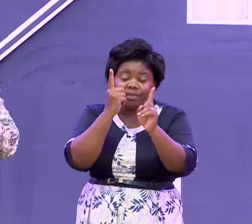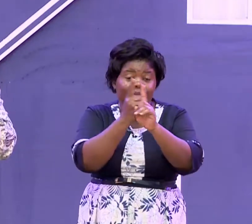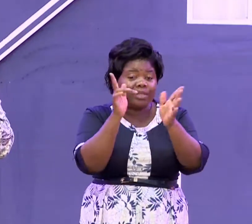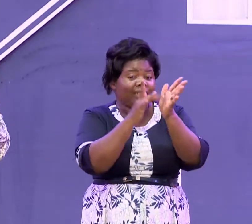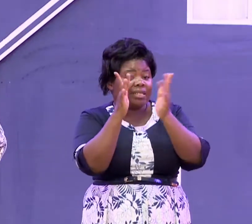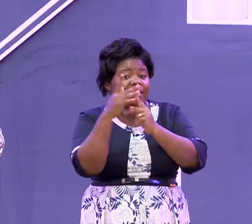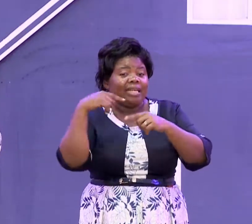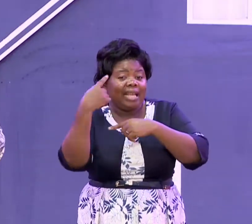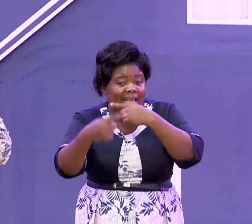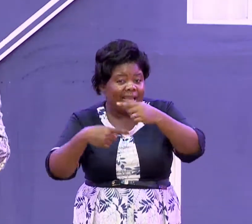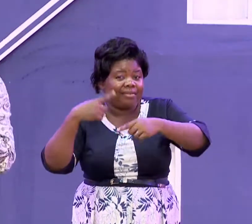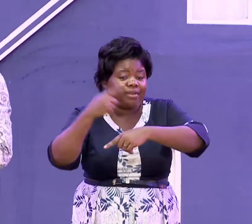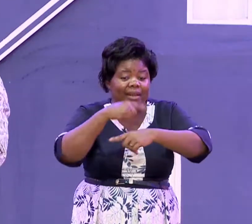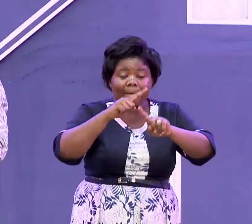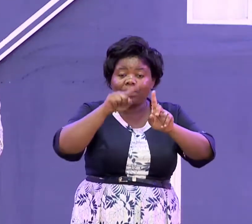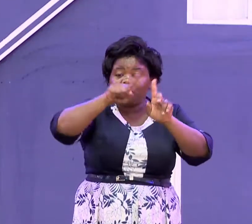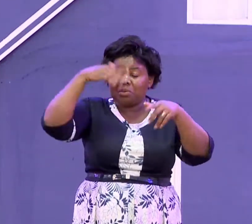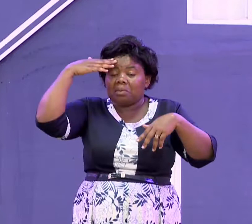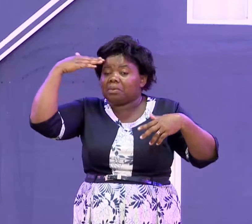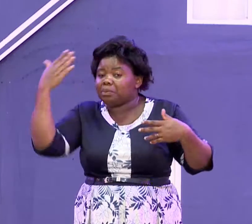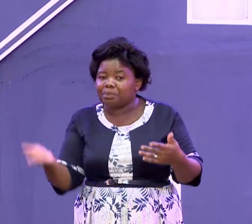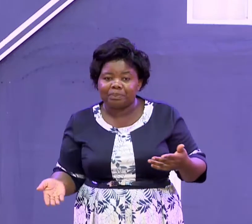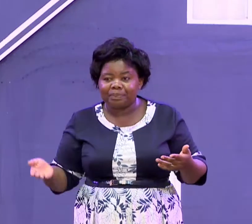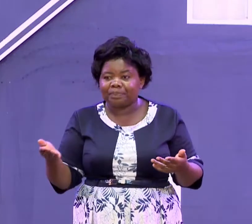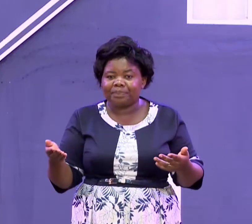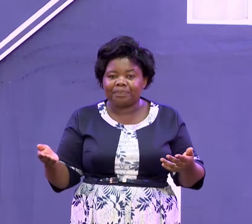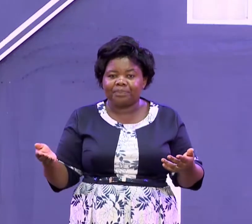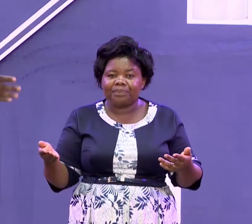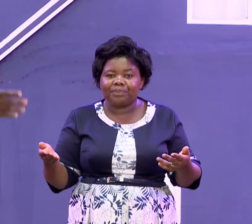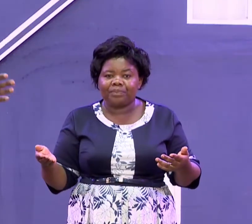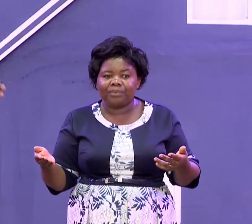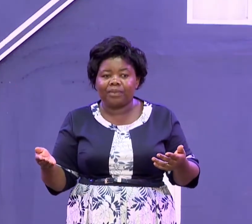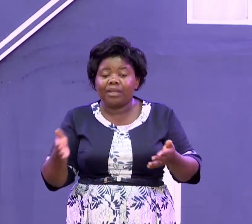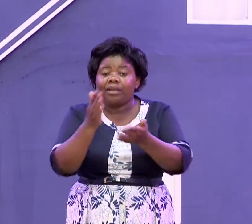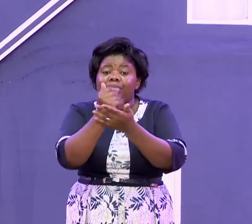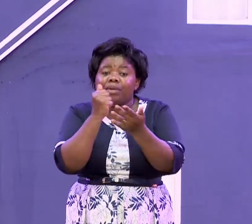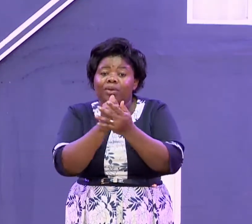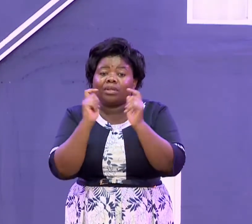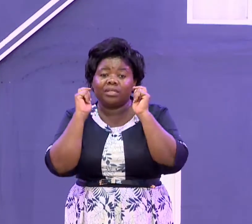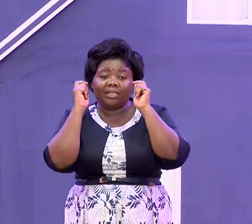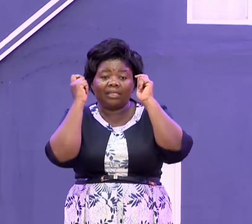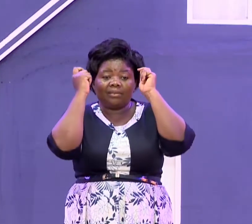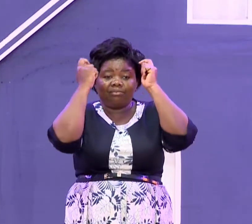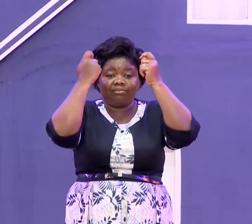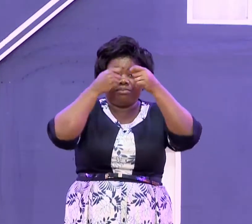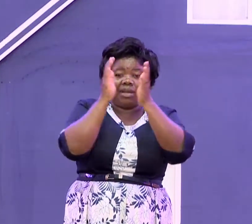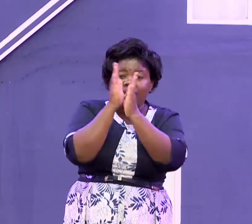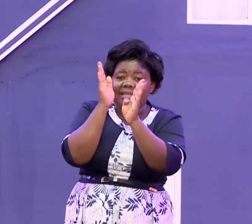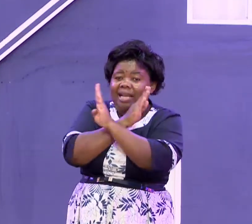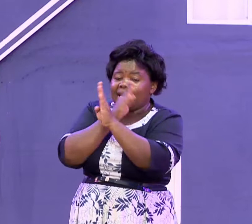yes, but we don't know. He's disguising himself in these lowly